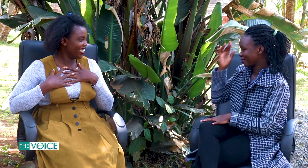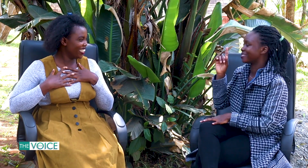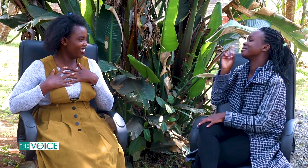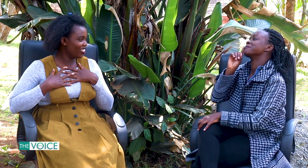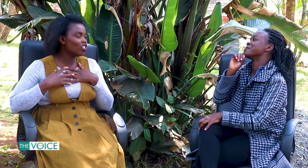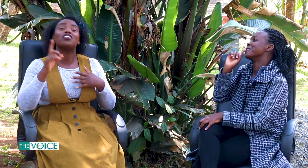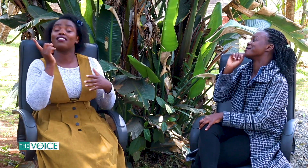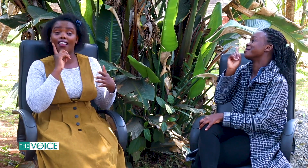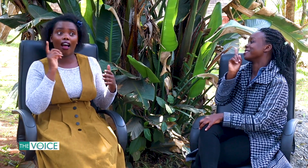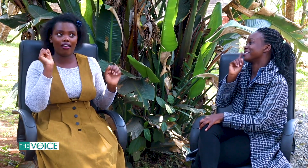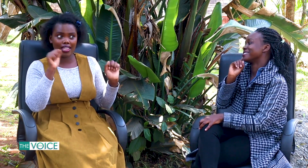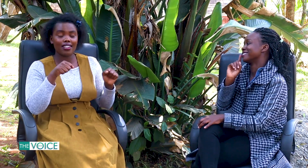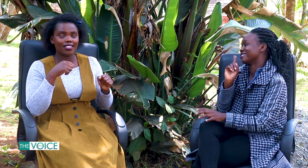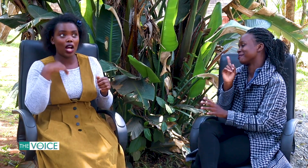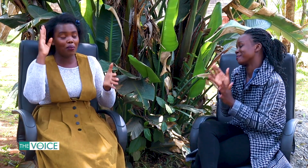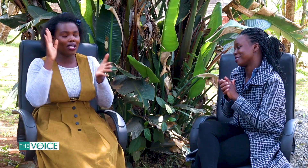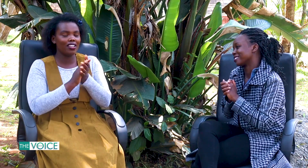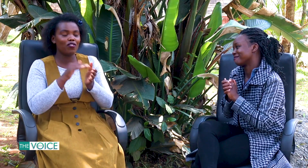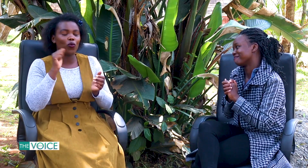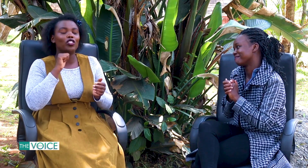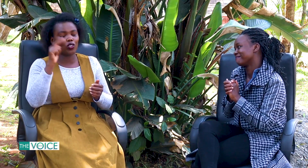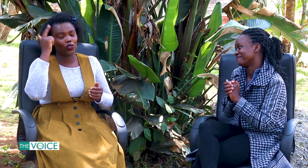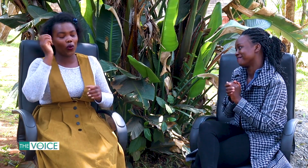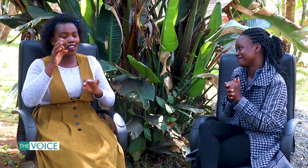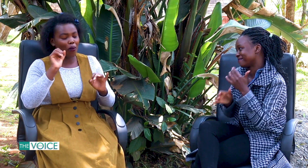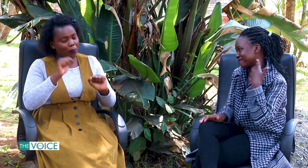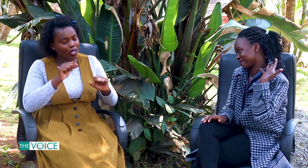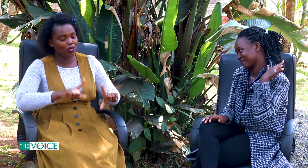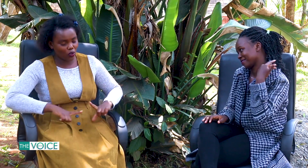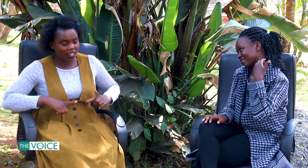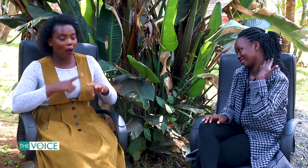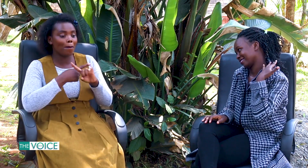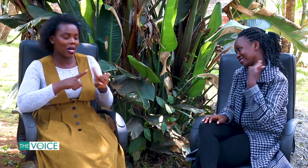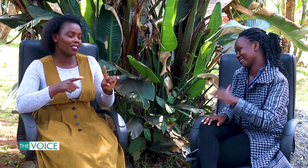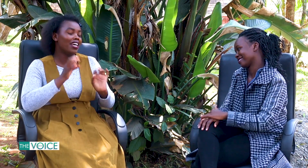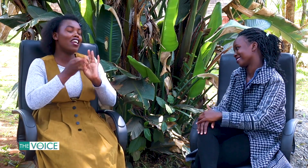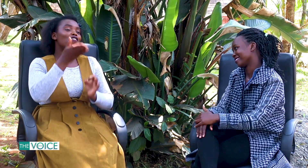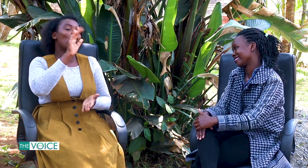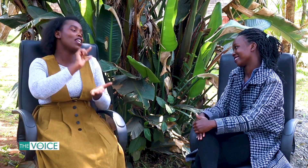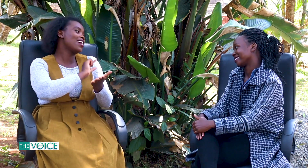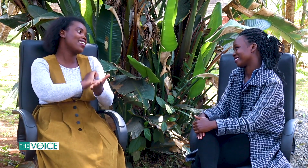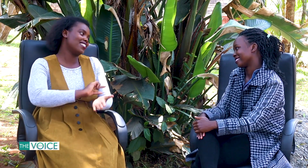about tomorrow, but you know, that question is so touching. God will give us the grace to live more.